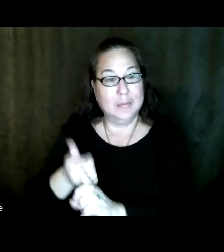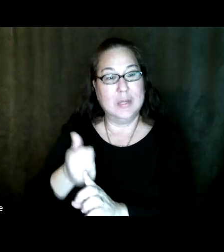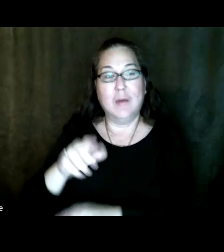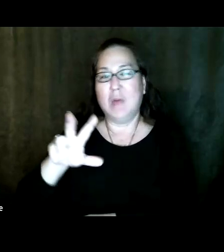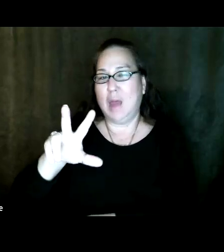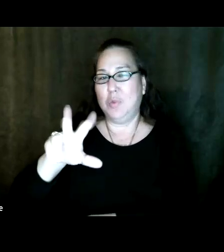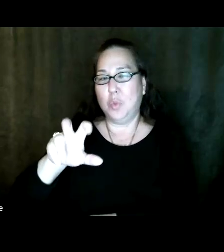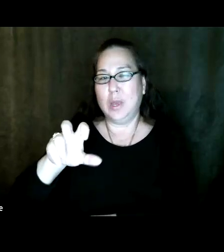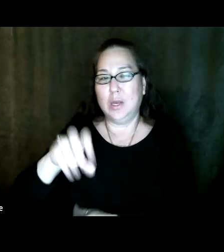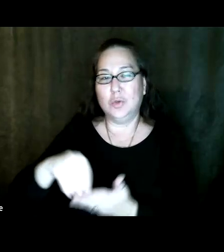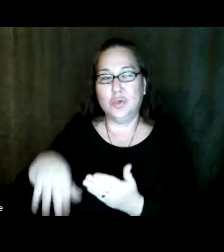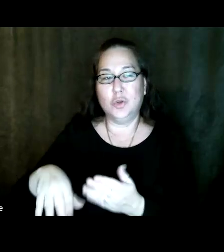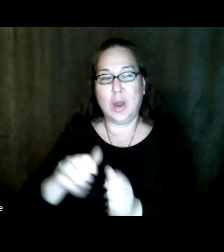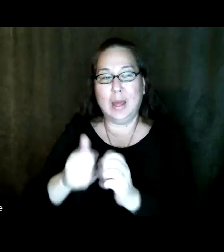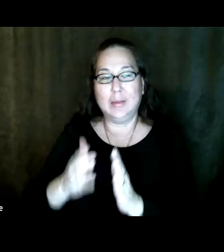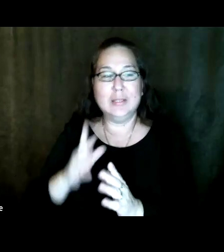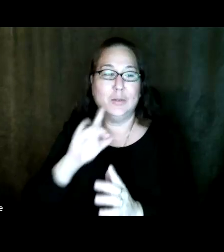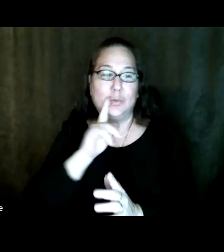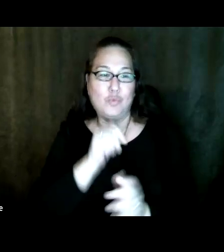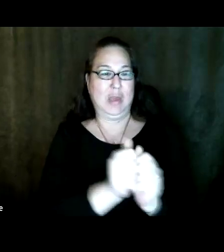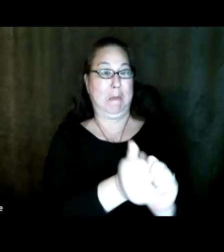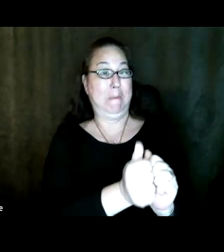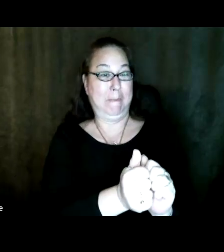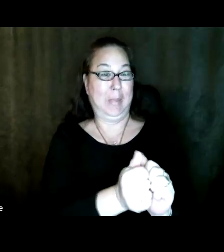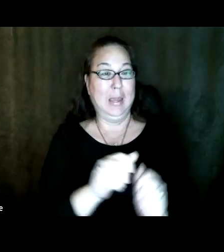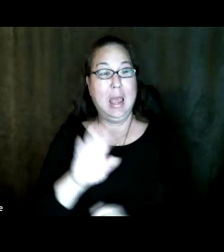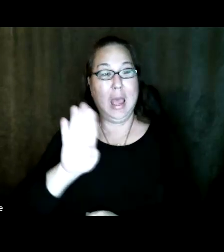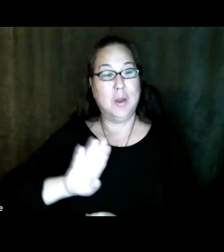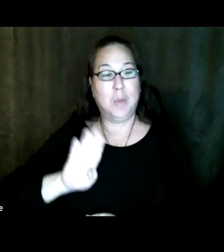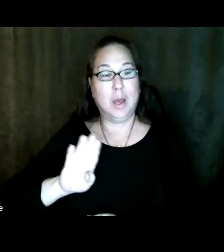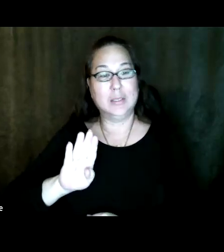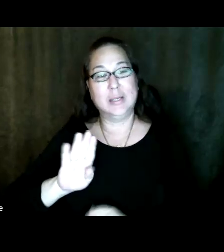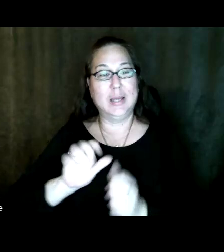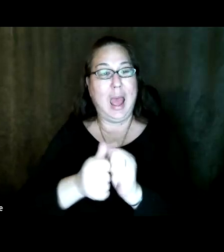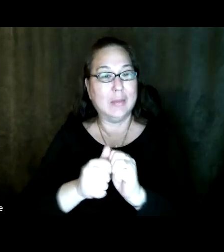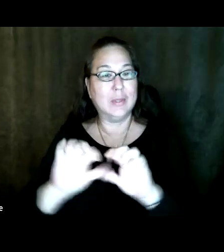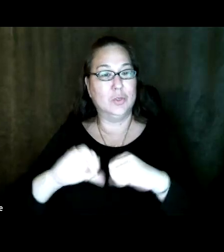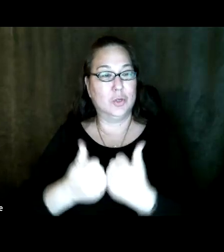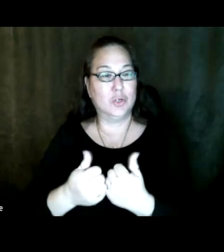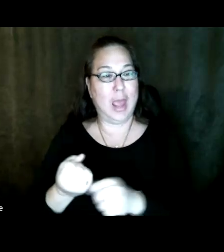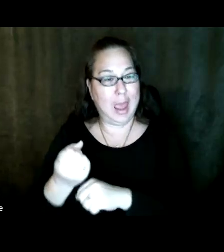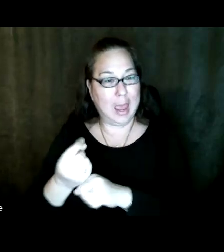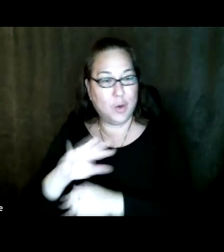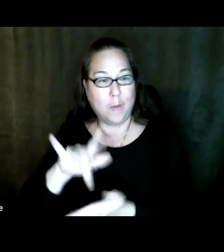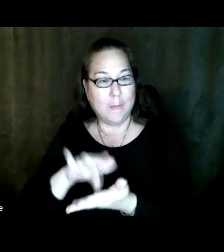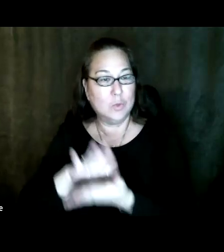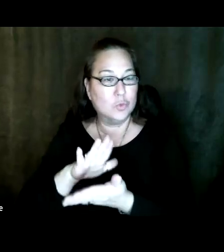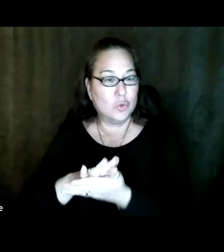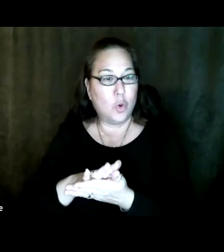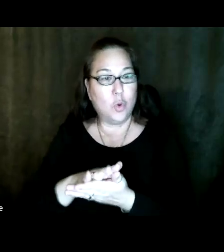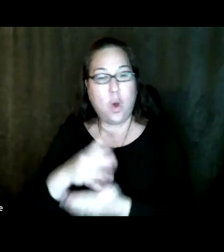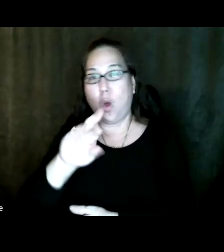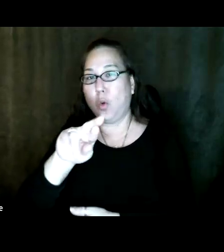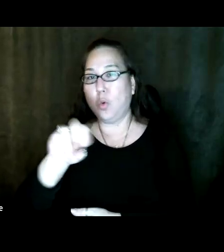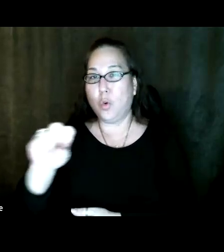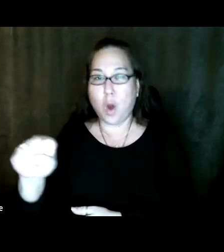Park. Elliott Innovation School student Marin Goff won the girls race, and Boston Latin School